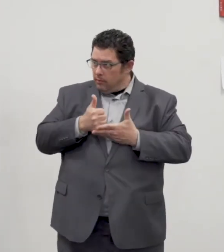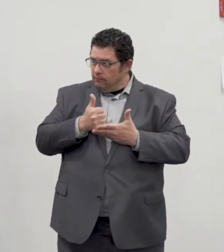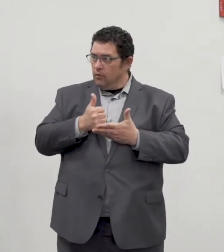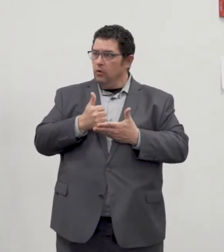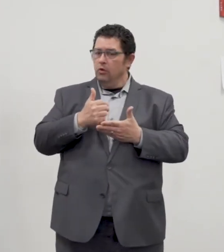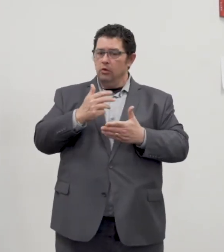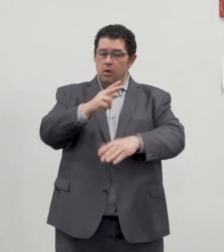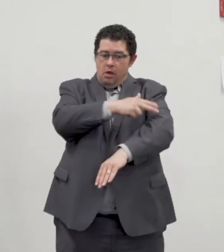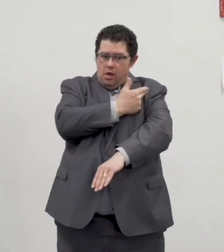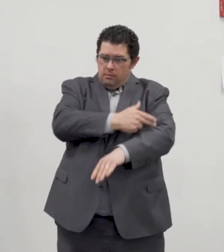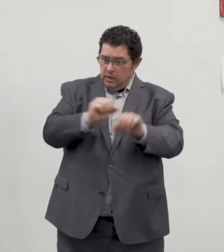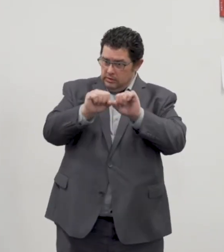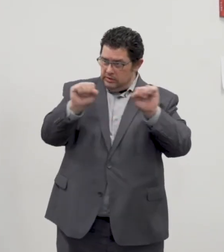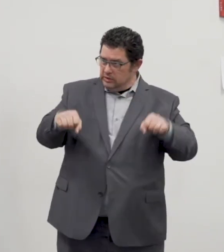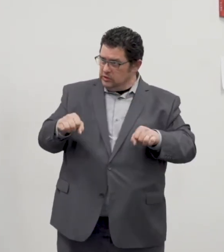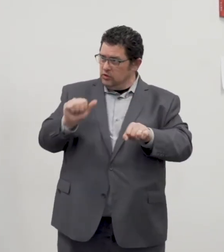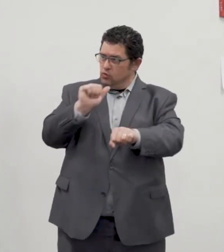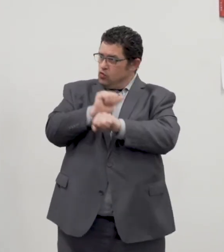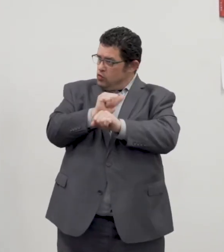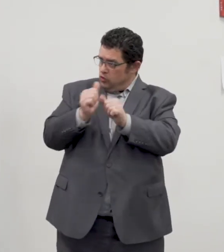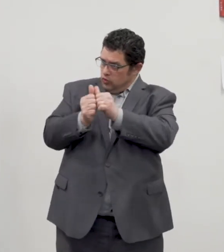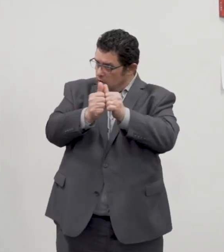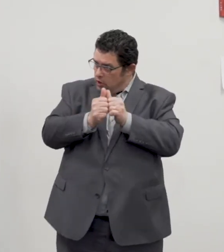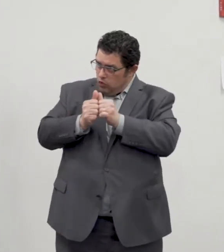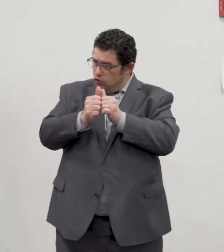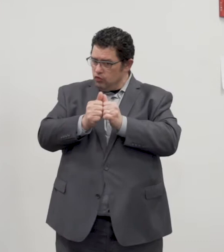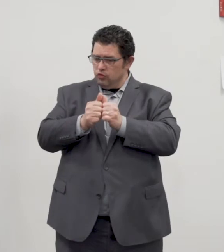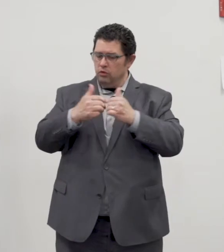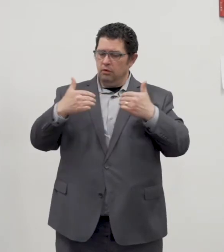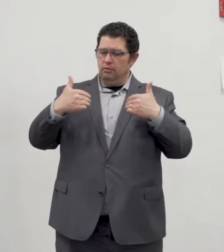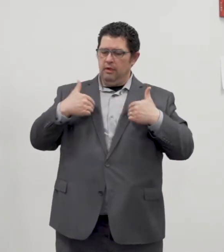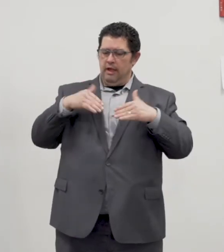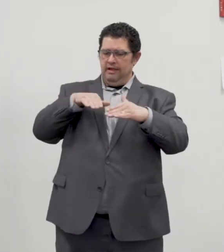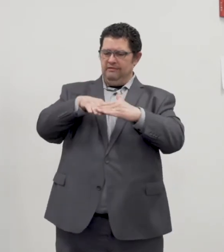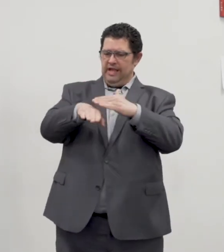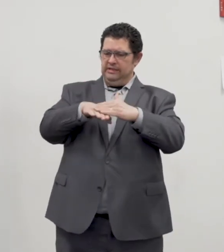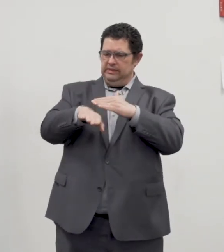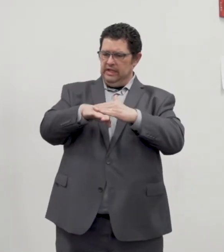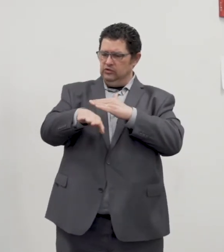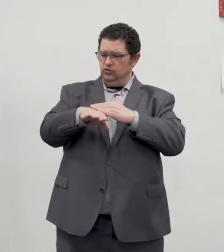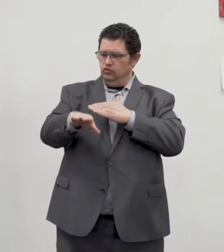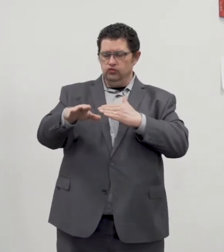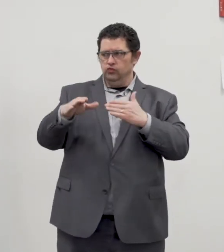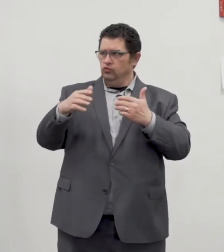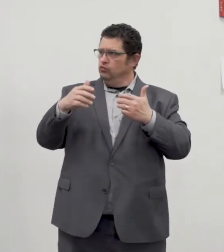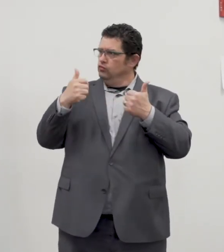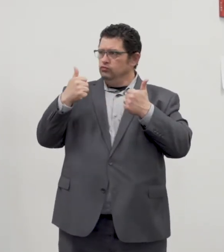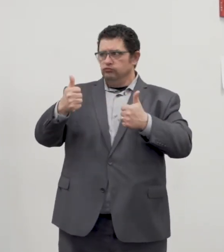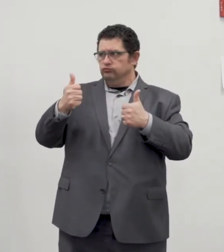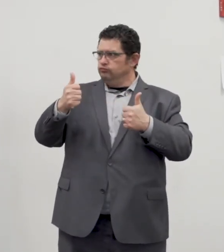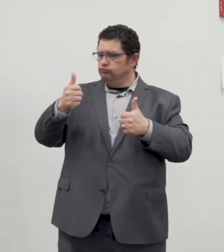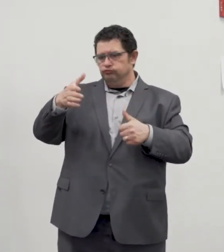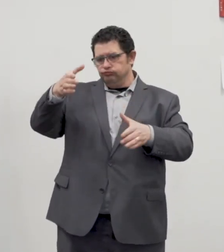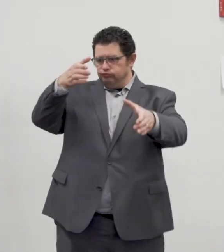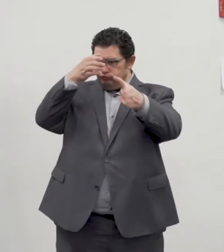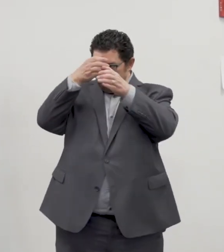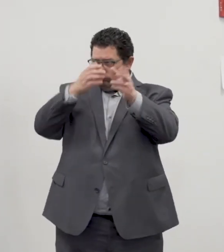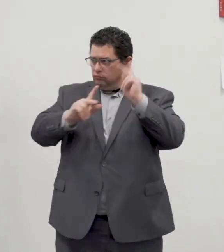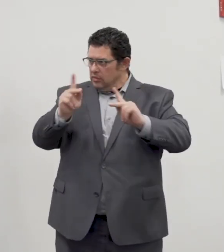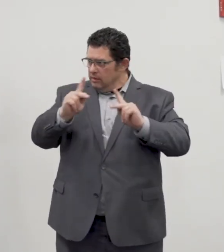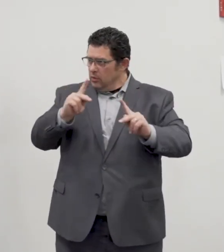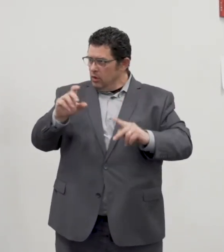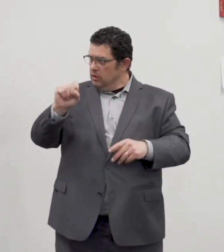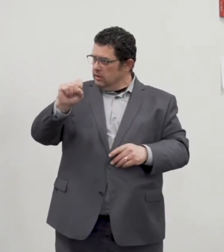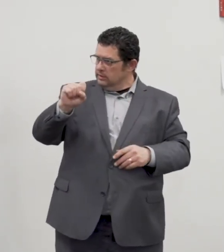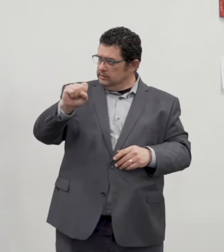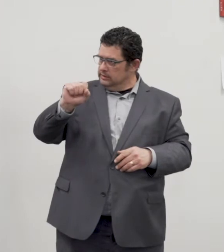systems are working well together, and they have accessed very, very bright people at St. Louis University and Washington University.